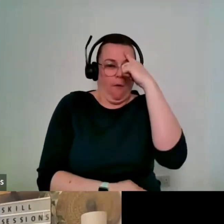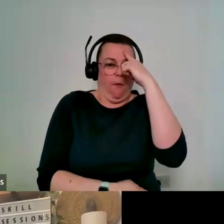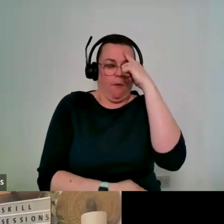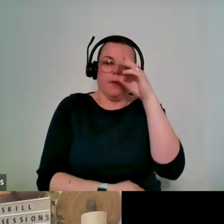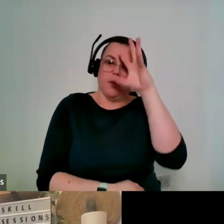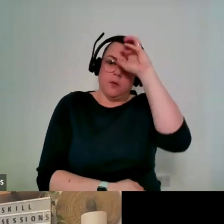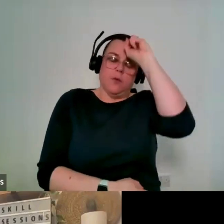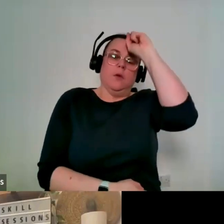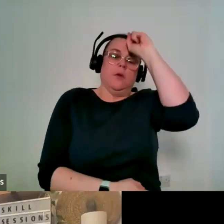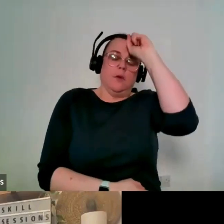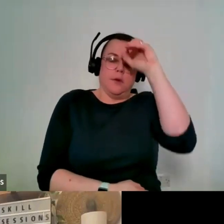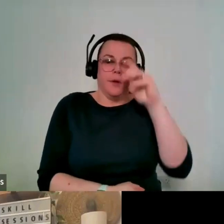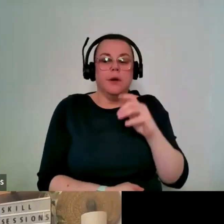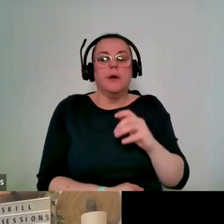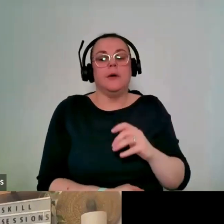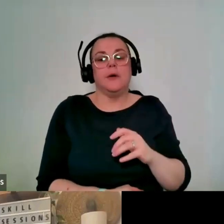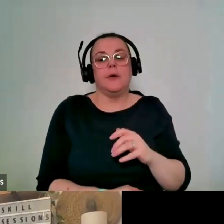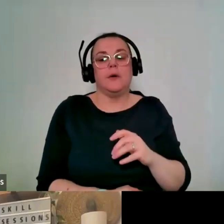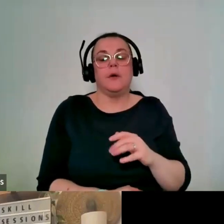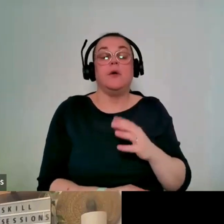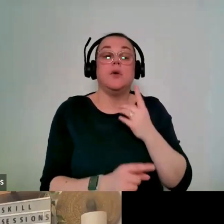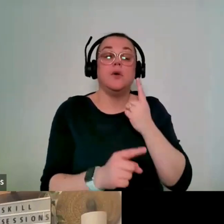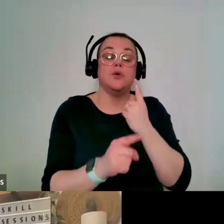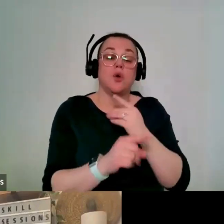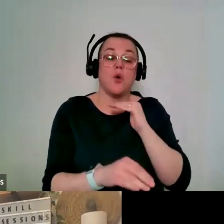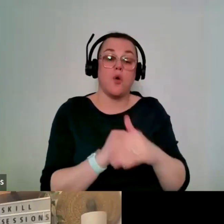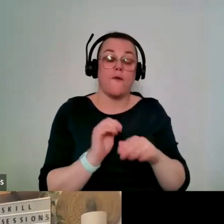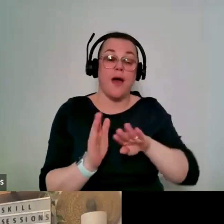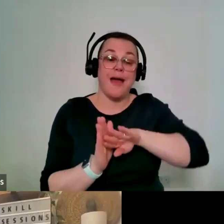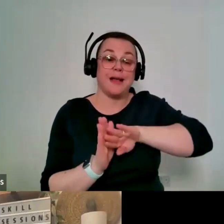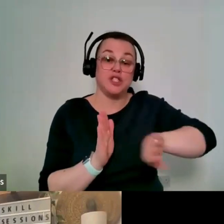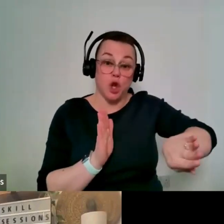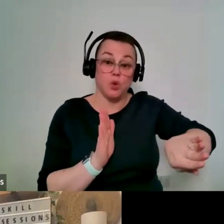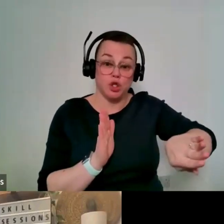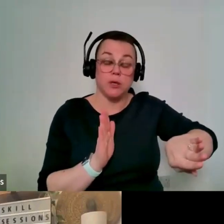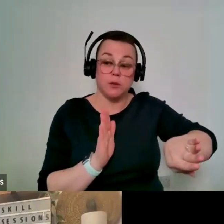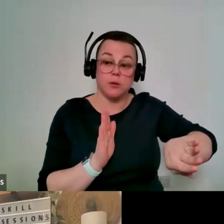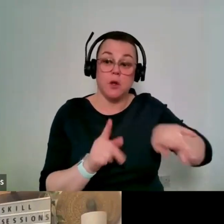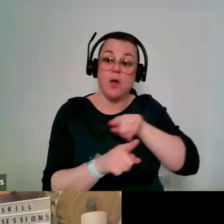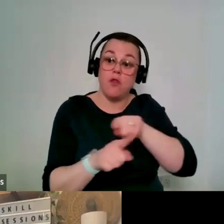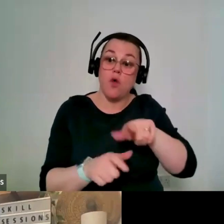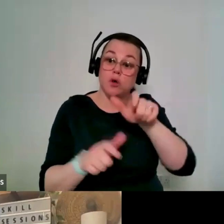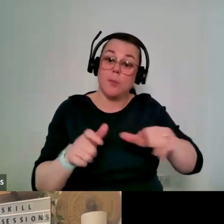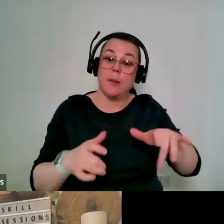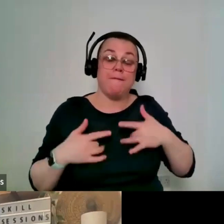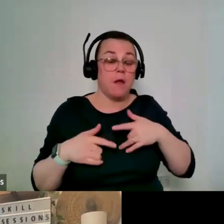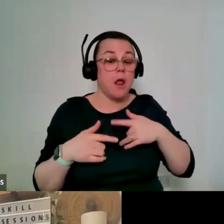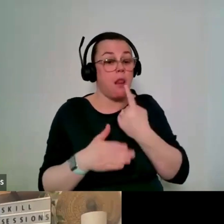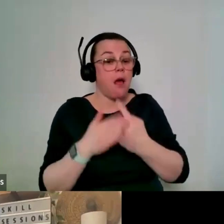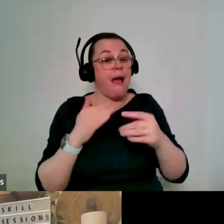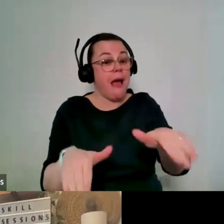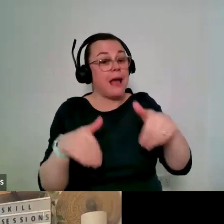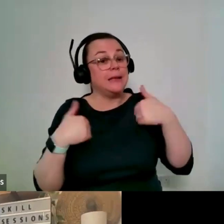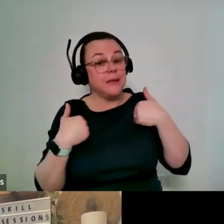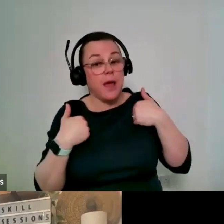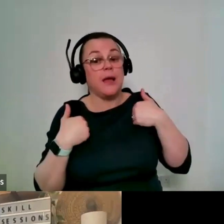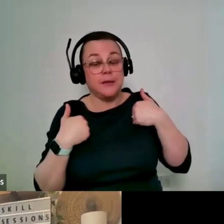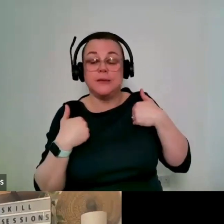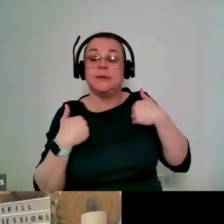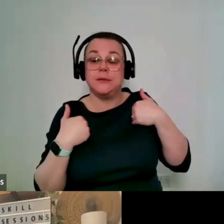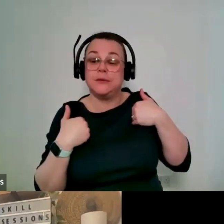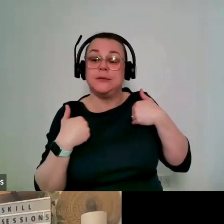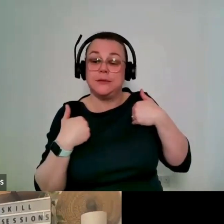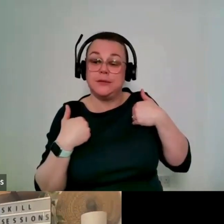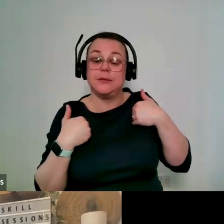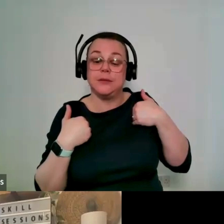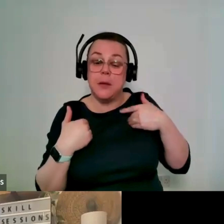just when you talked about exclusion and people feeling isolated from, you know, those